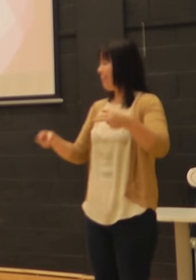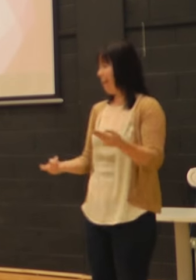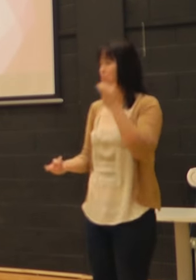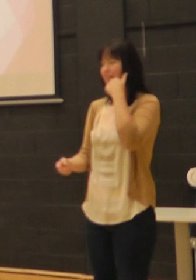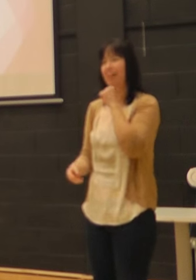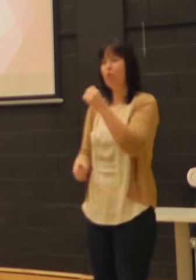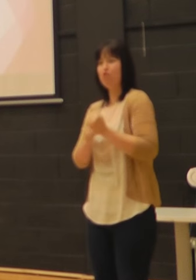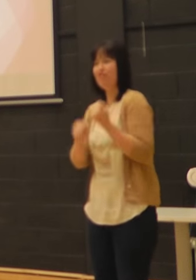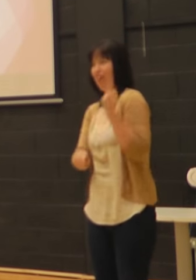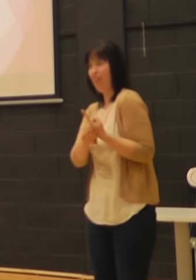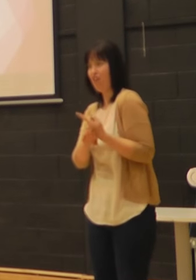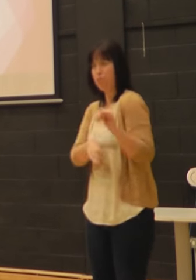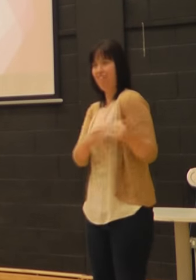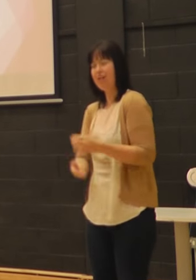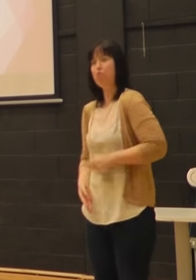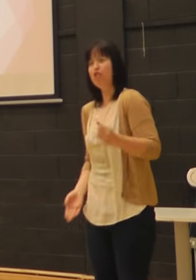Ireland.